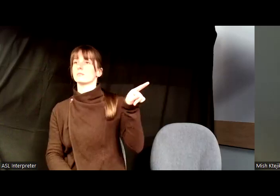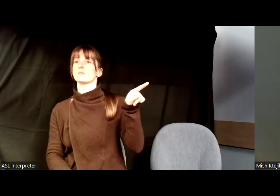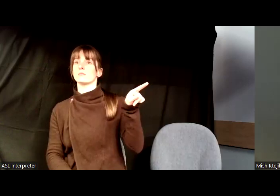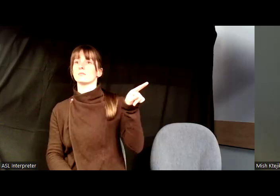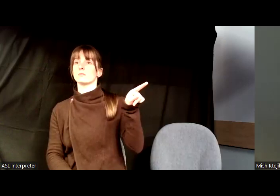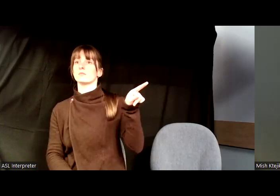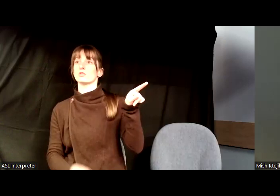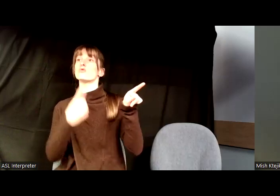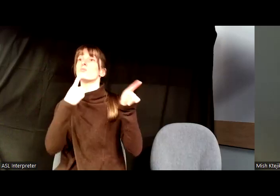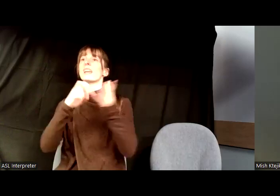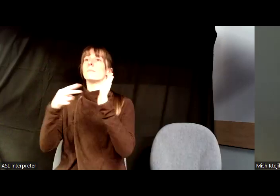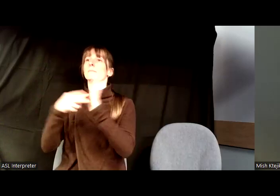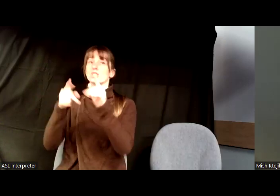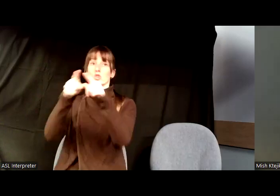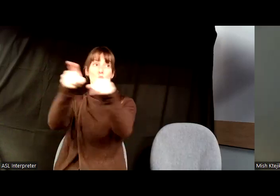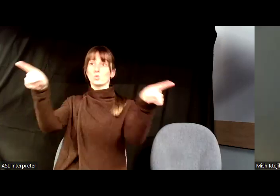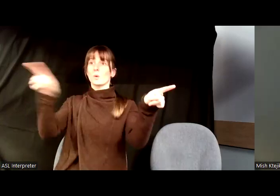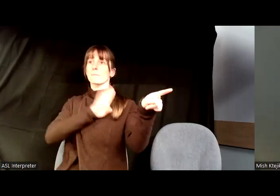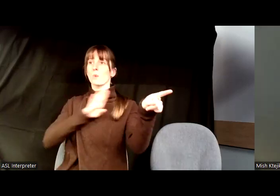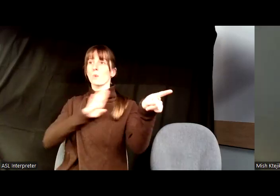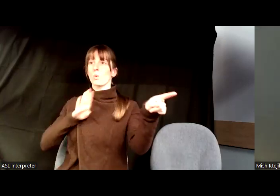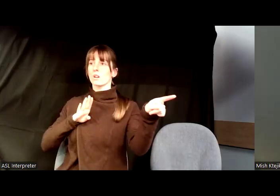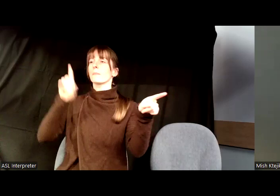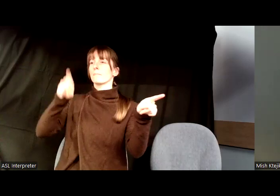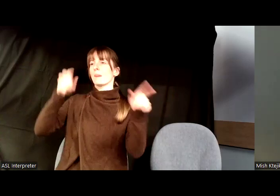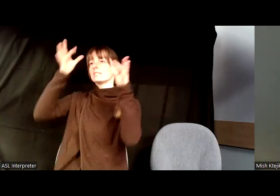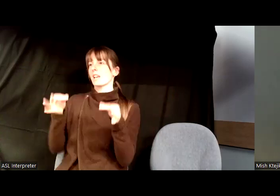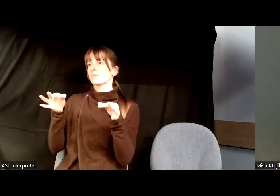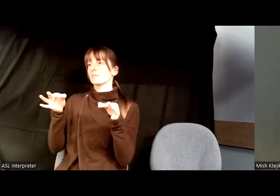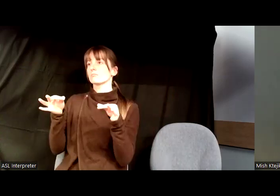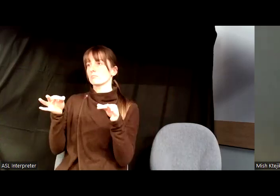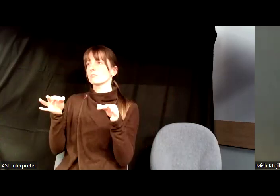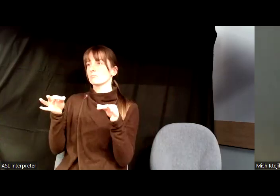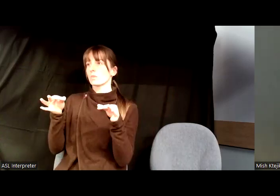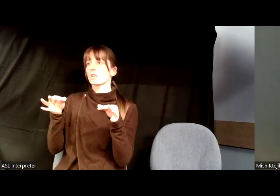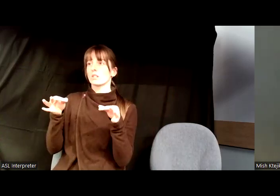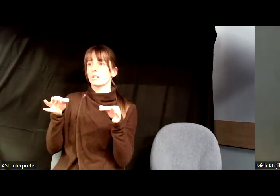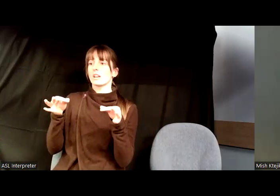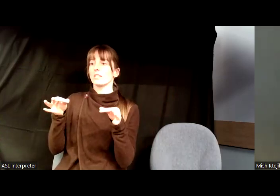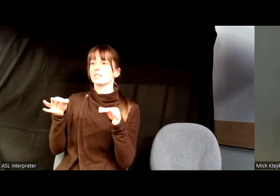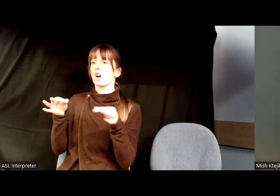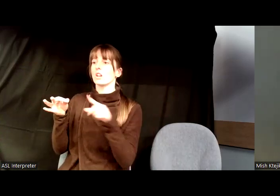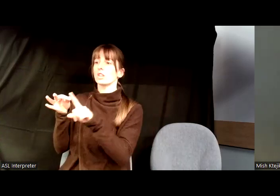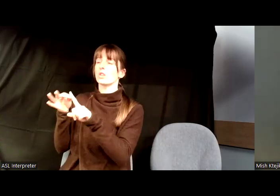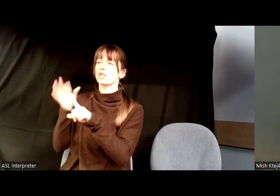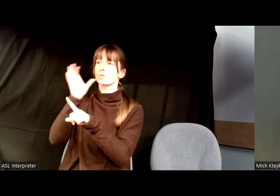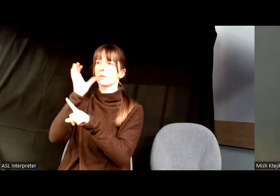make decisions. So the first one is complying, what's complying with the.